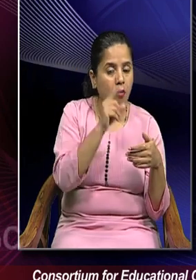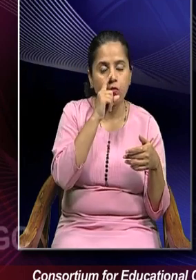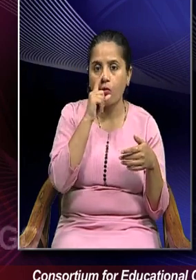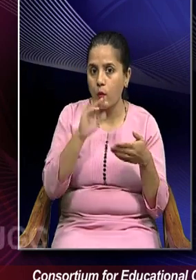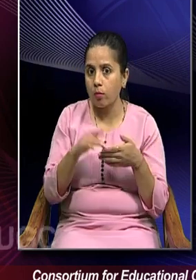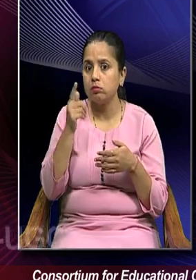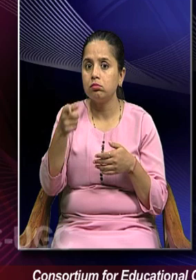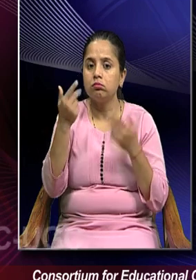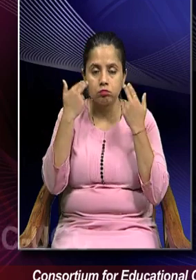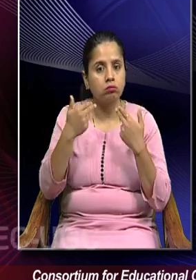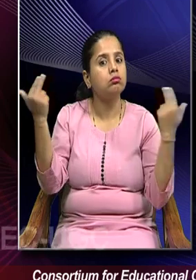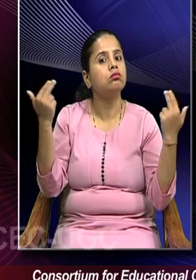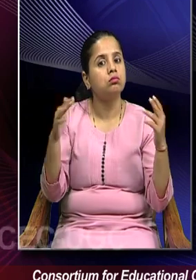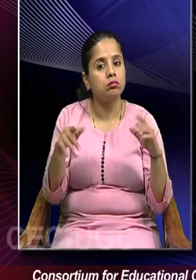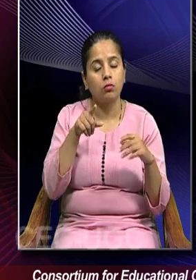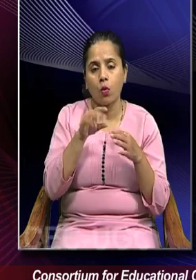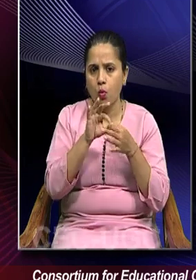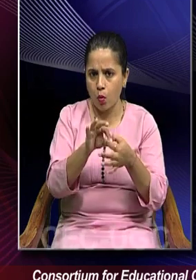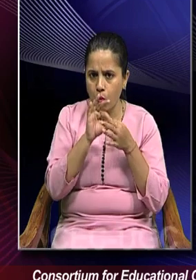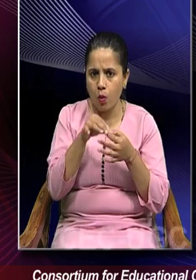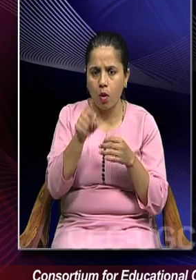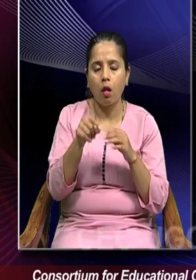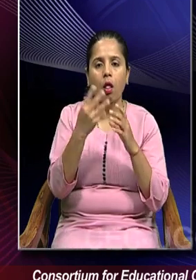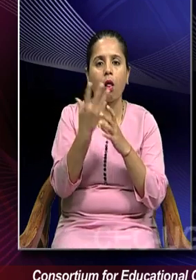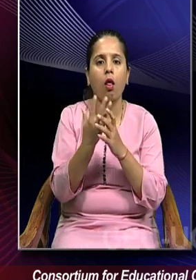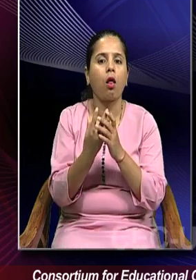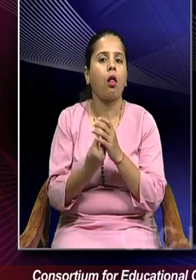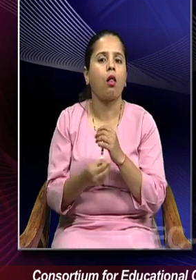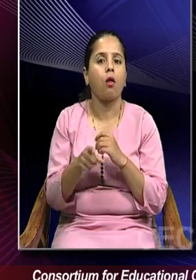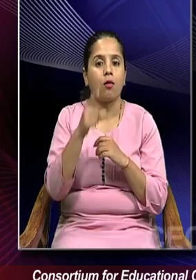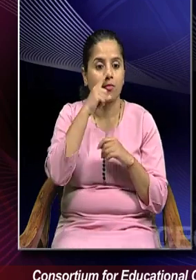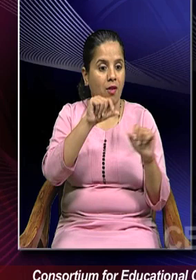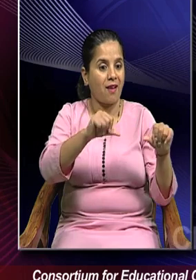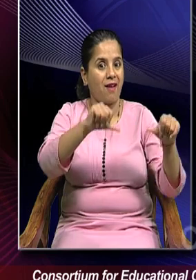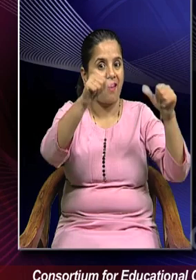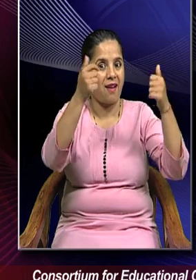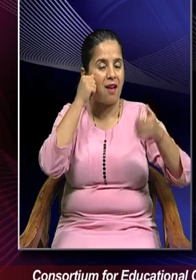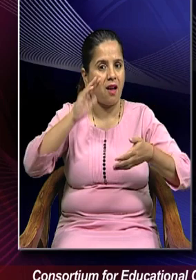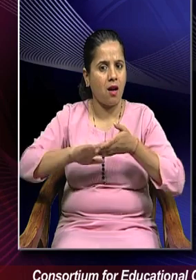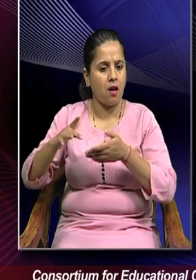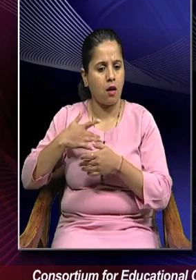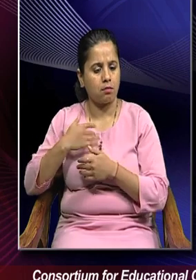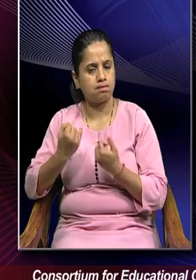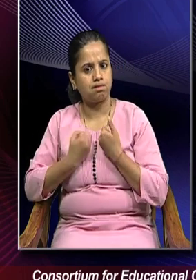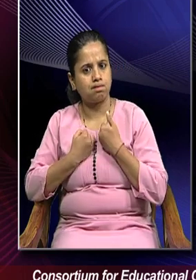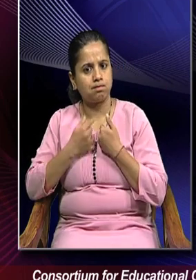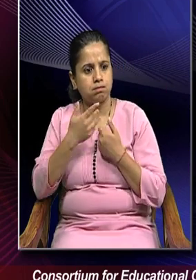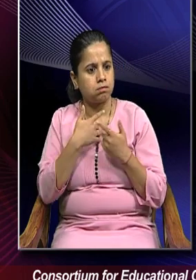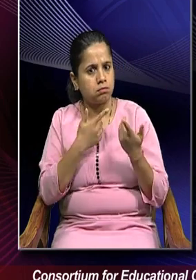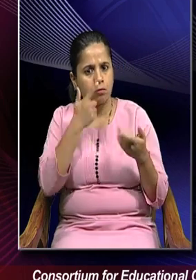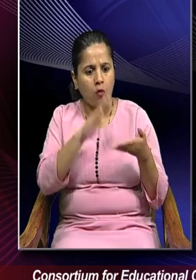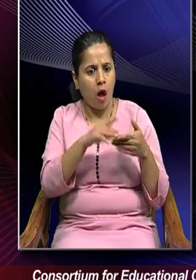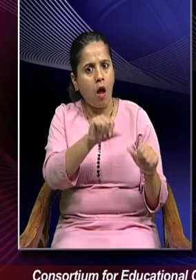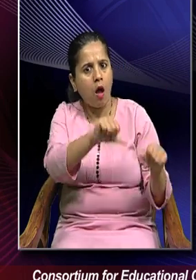how their relationship deteriorates because of her success, where the husband is not able to digest her